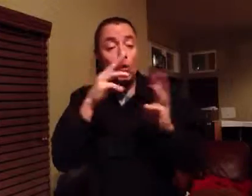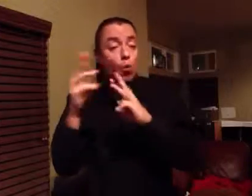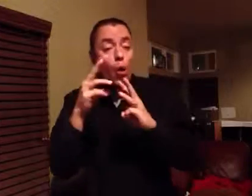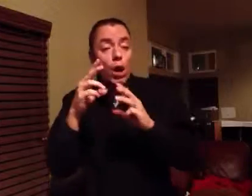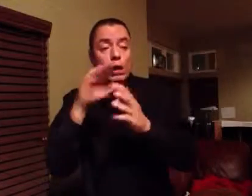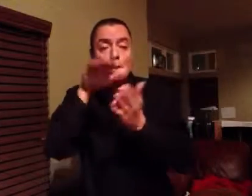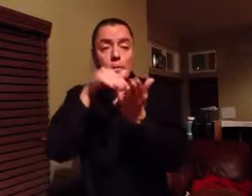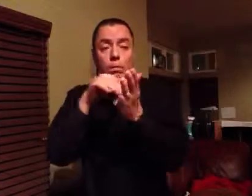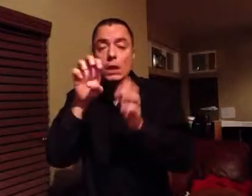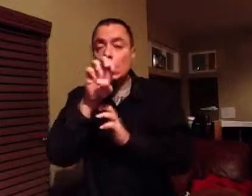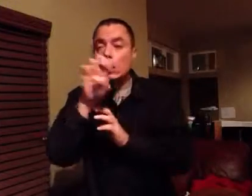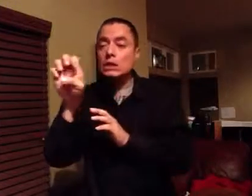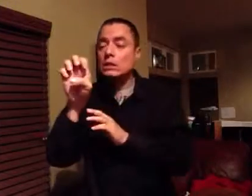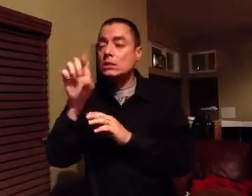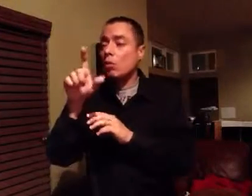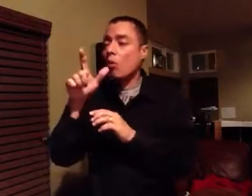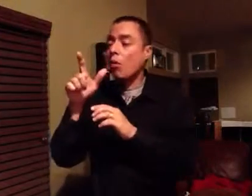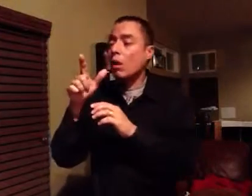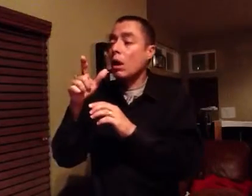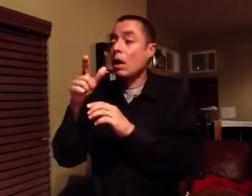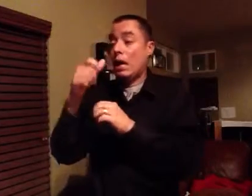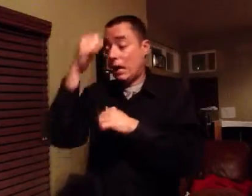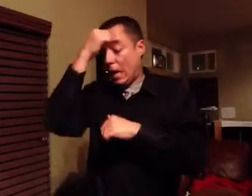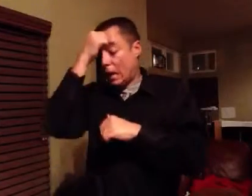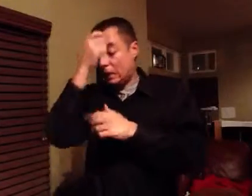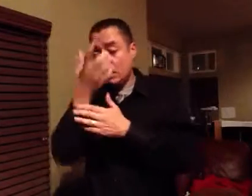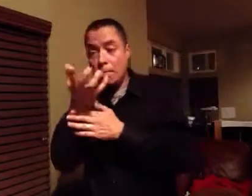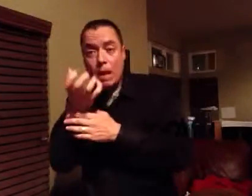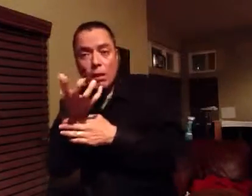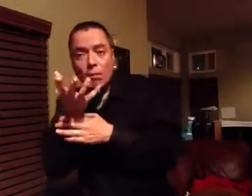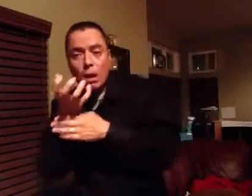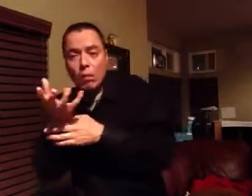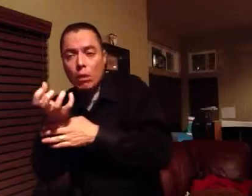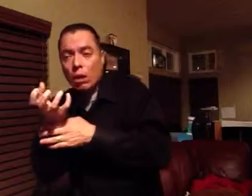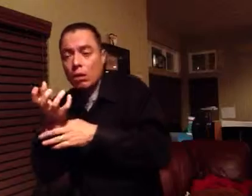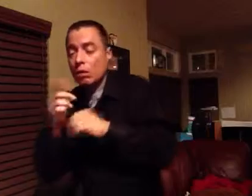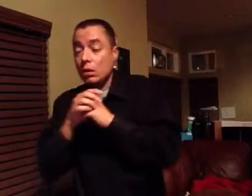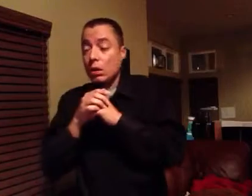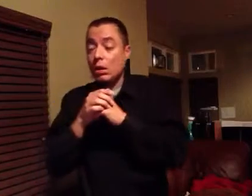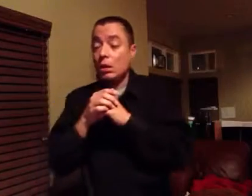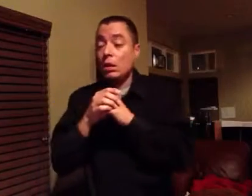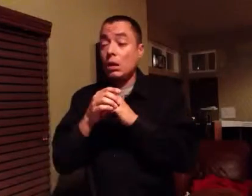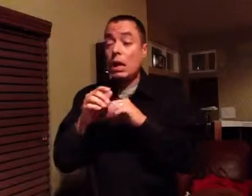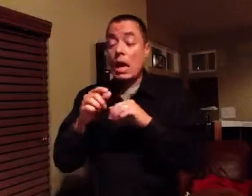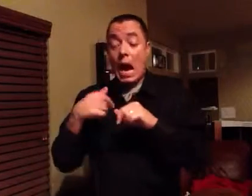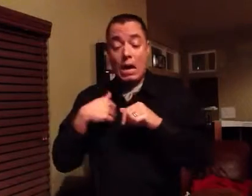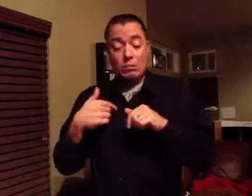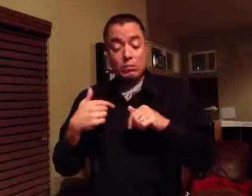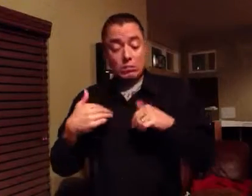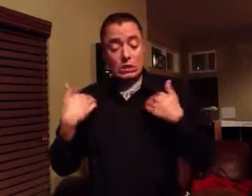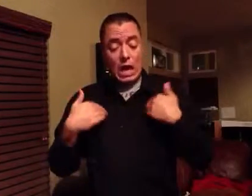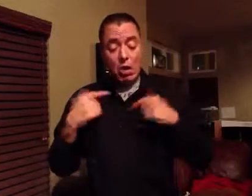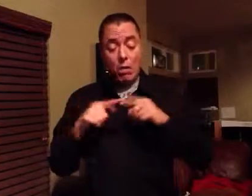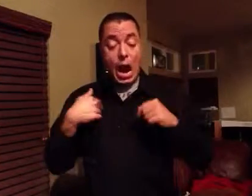India. I am only a child, yet I know if all the money spent on war was spent